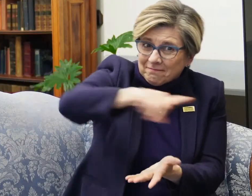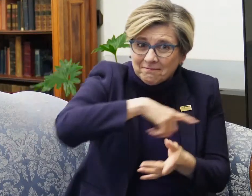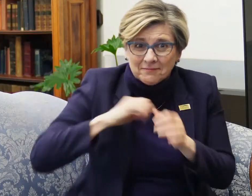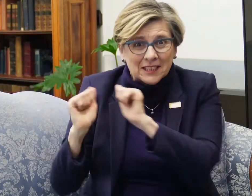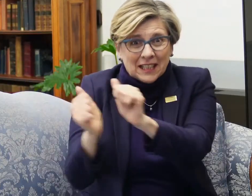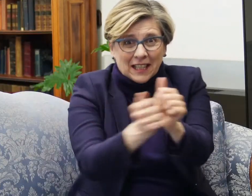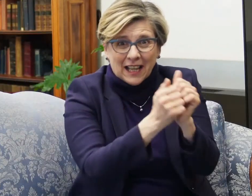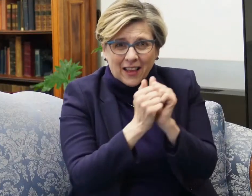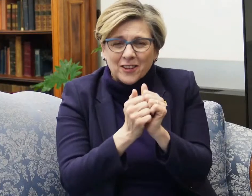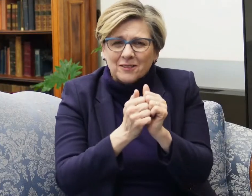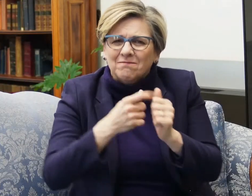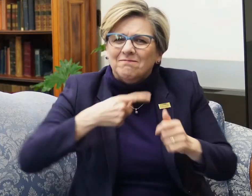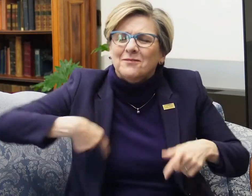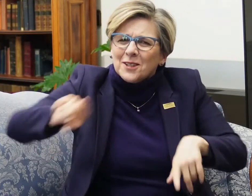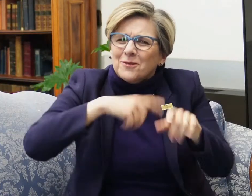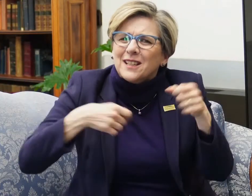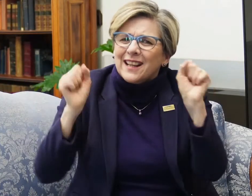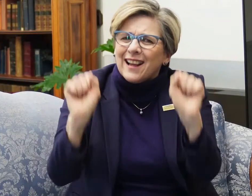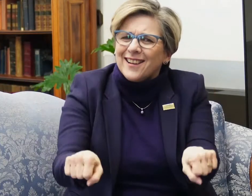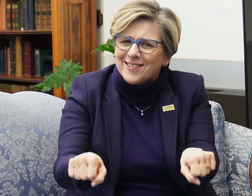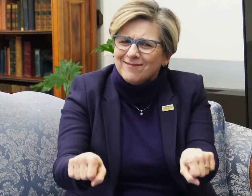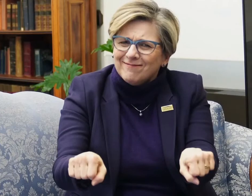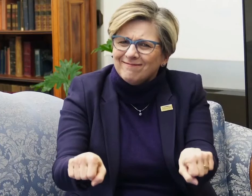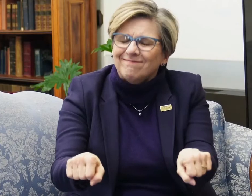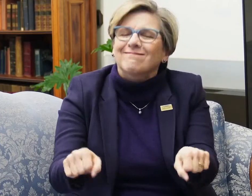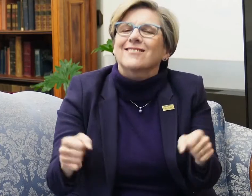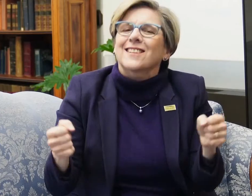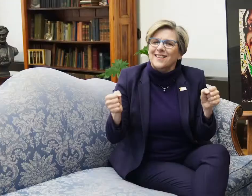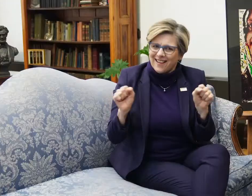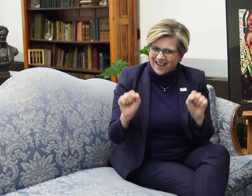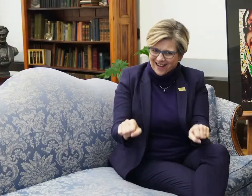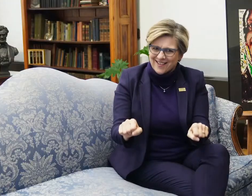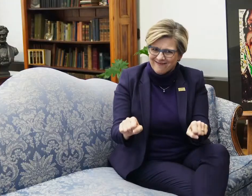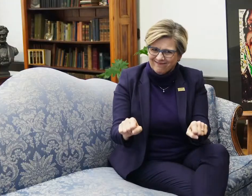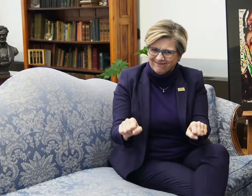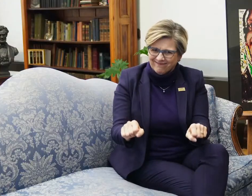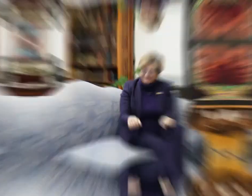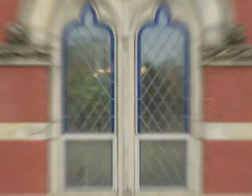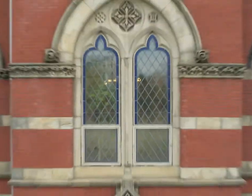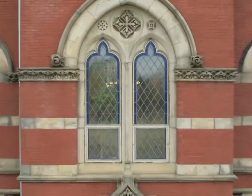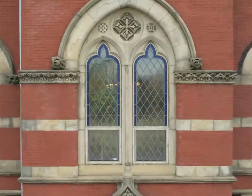Together, we can. Indeed, we can.